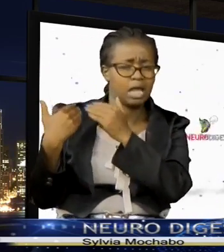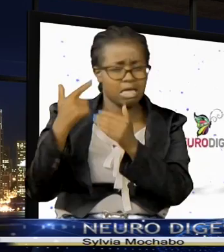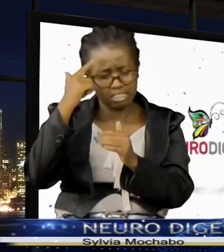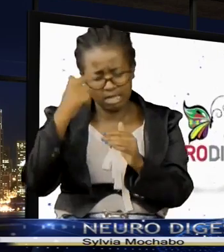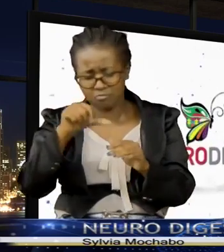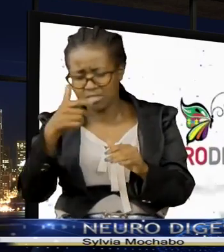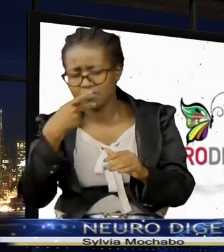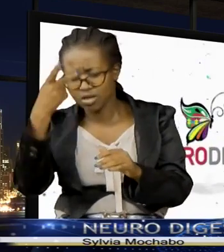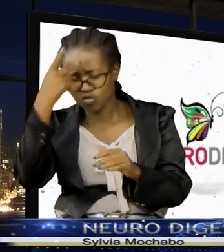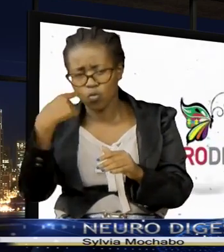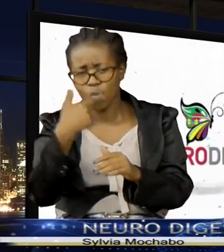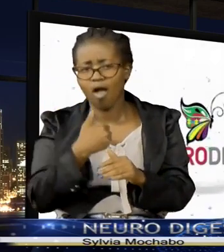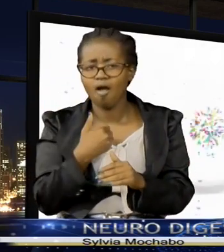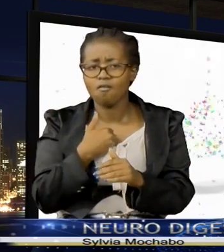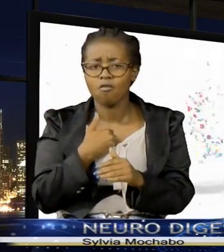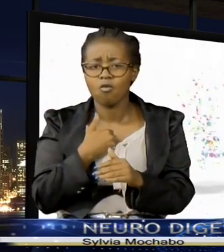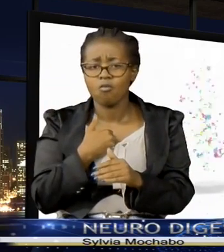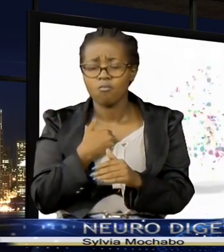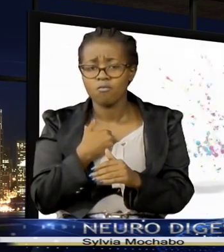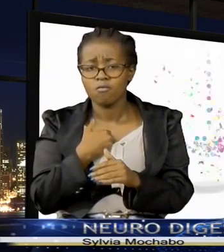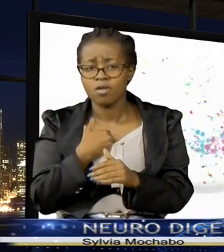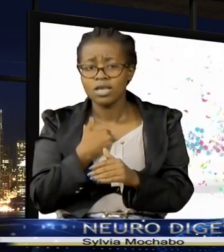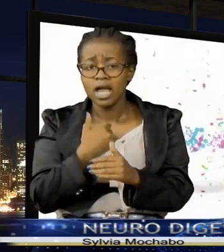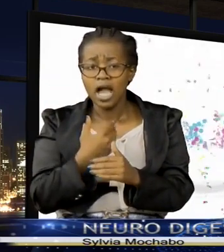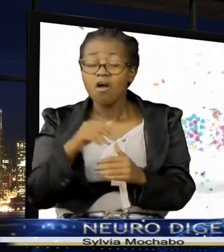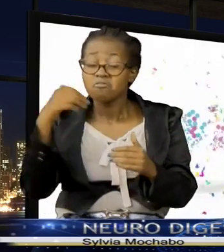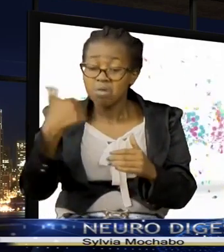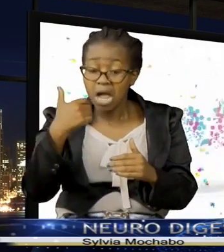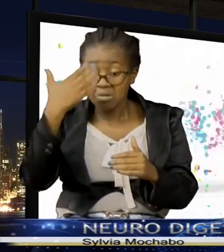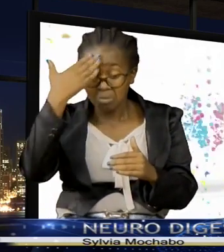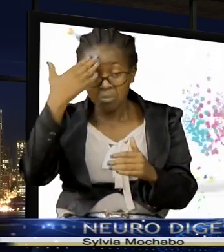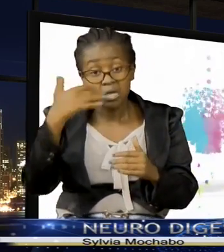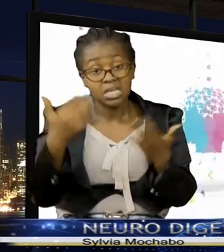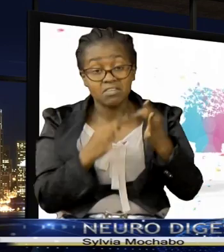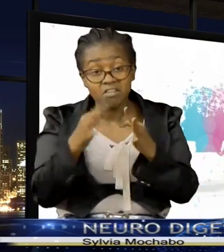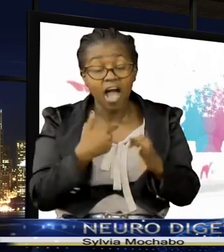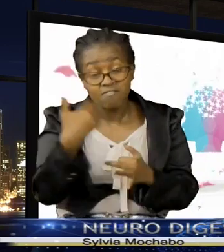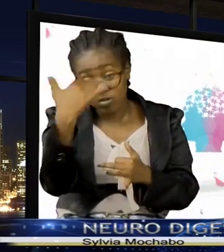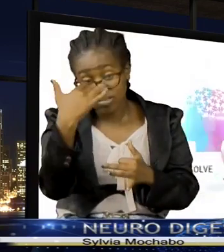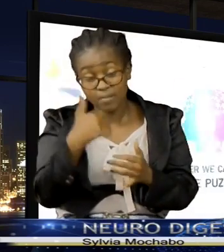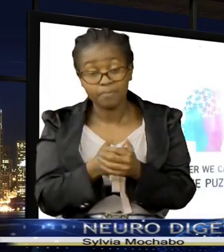of other parents who either have gotten the diagnosis or have not gotten the diagnosis, the future